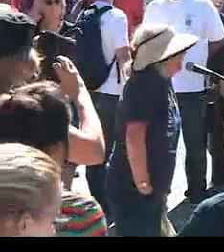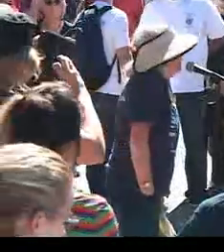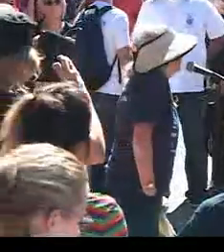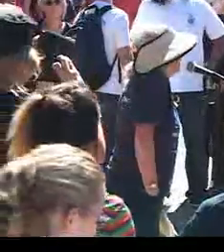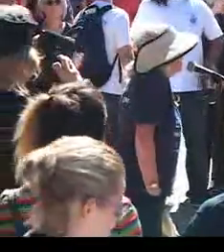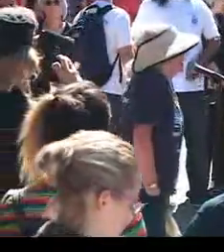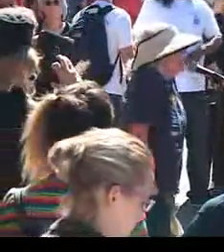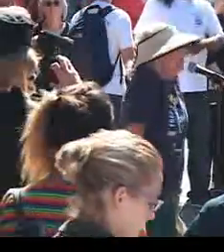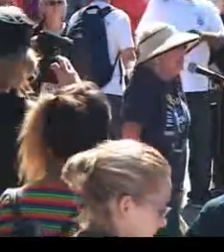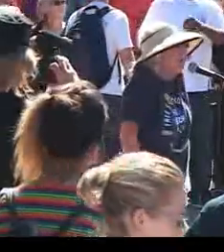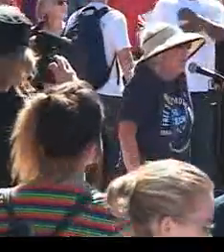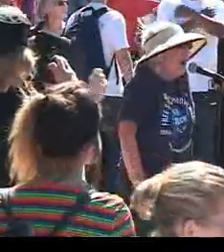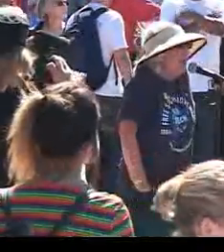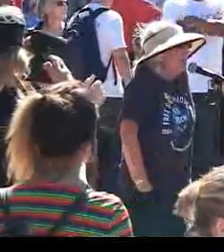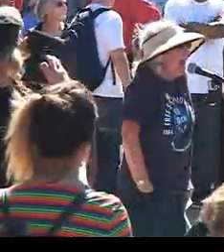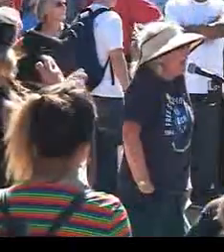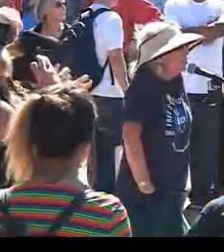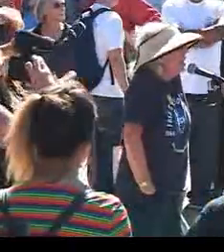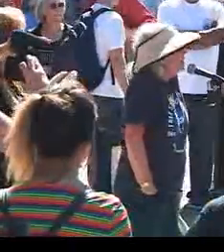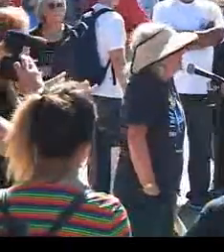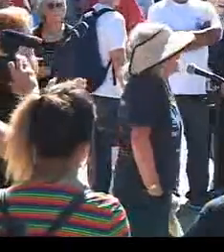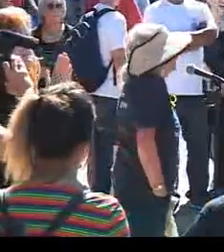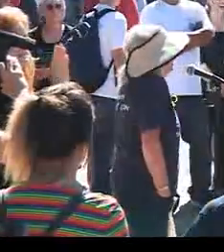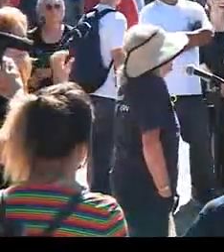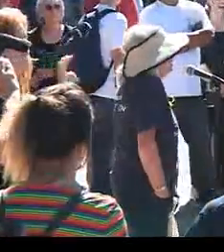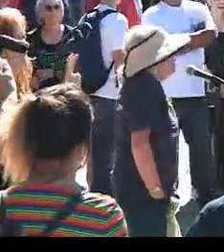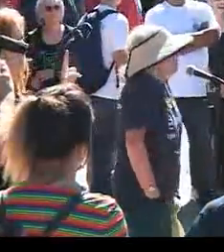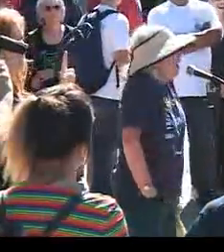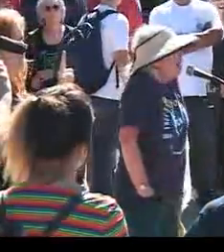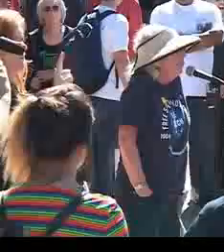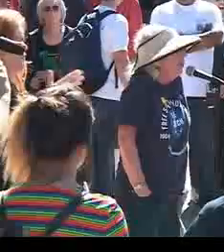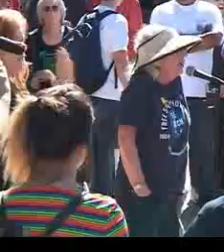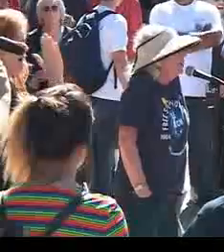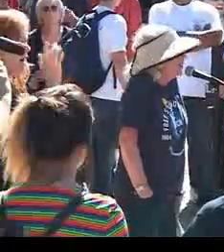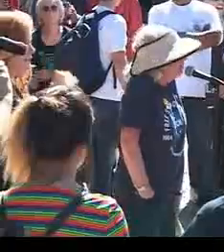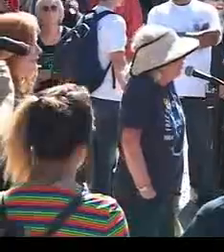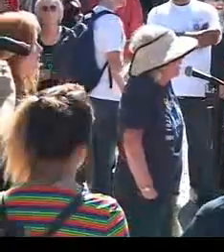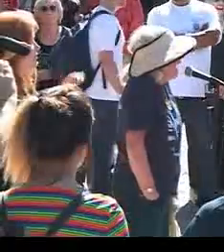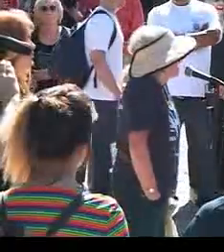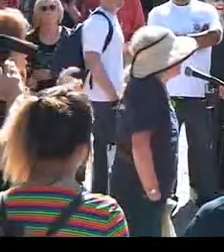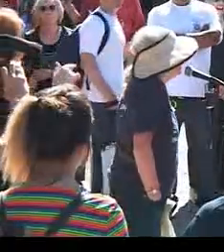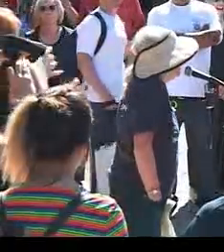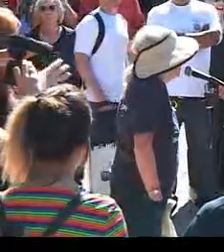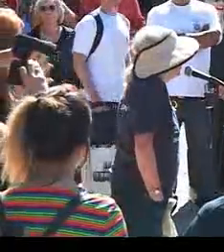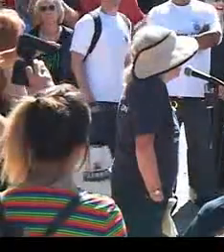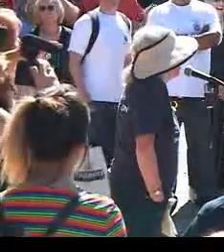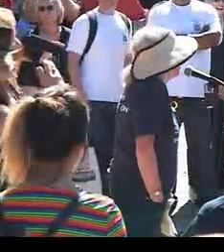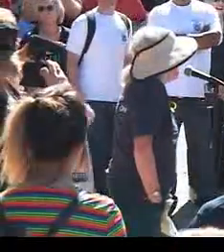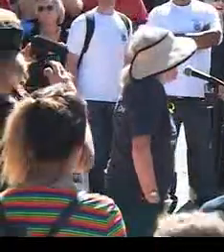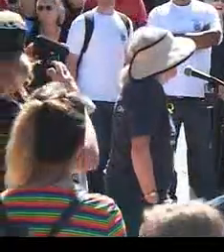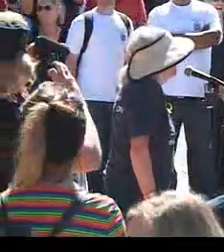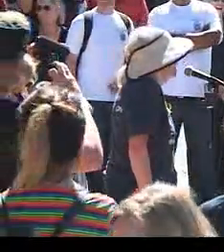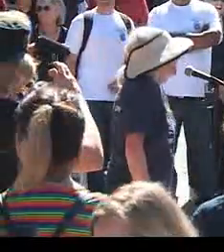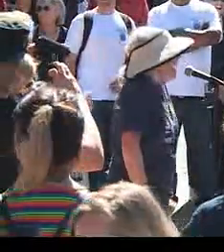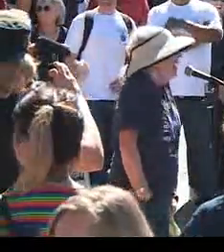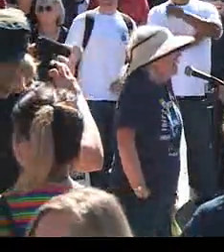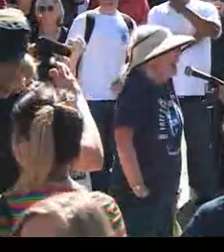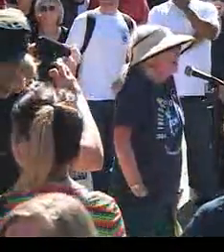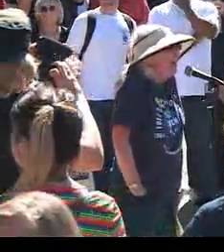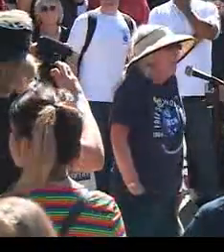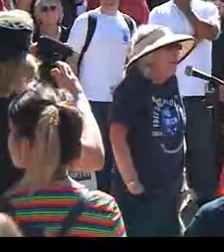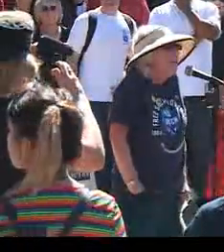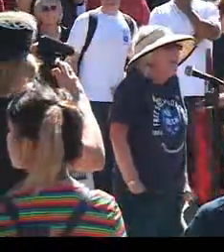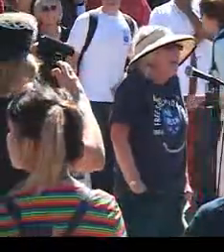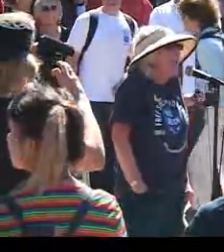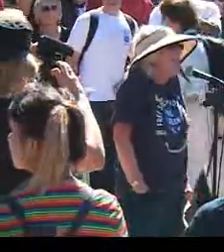advertising the civil rights actions and the farm worker support actions that were going on, signing